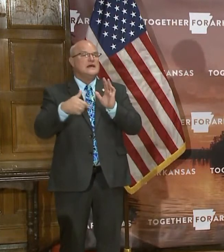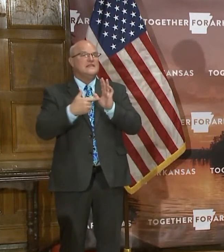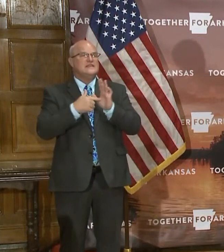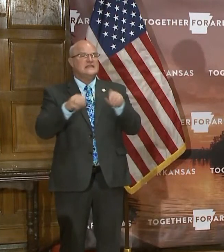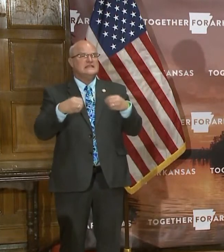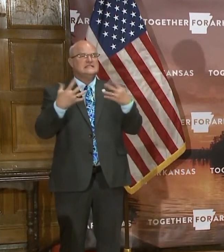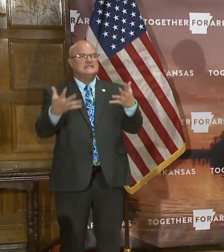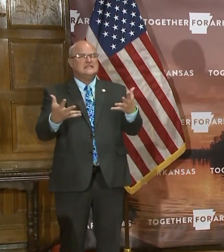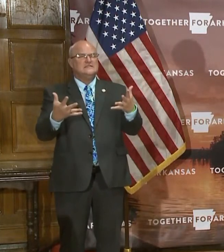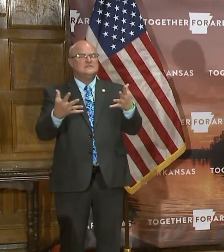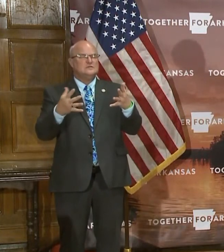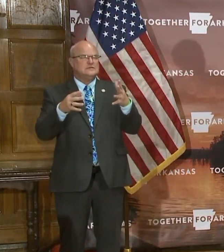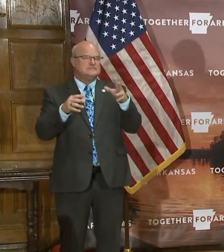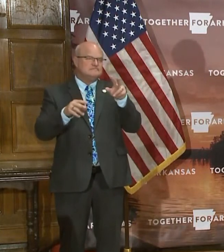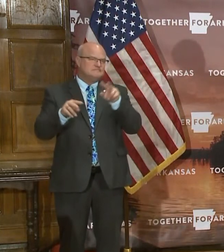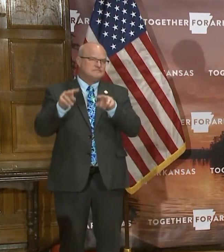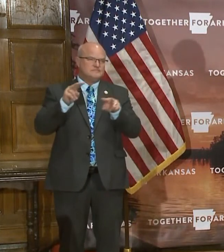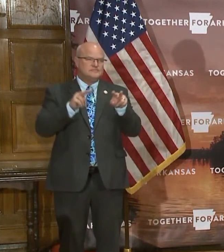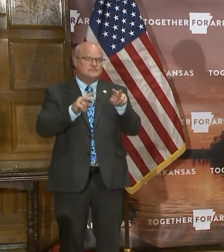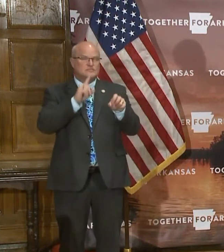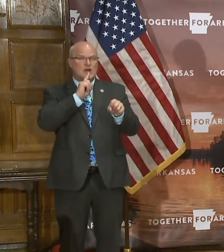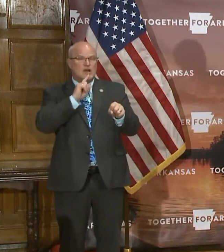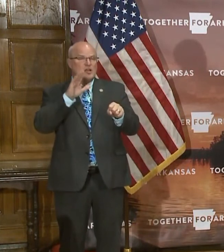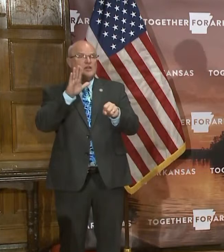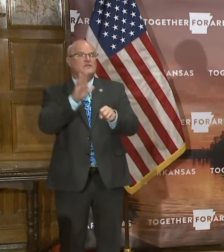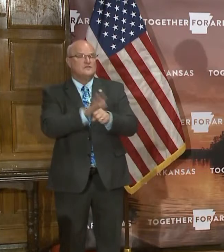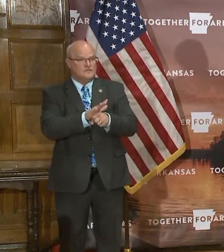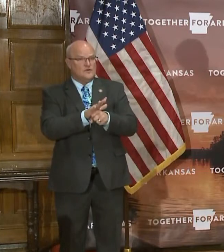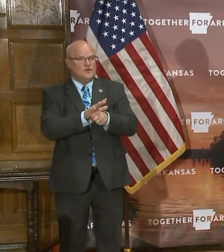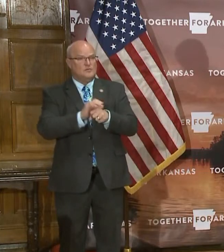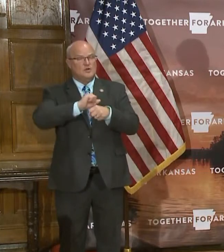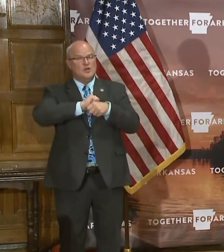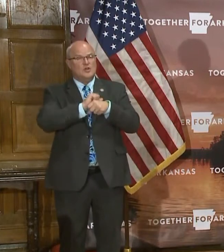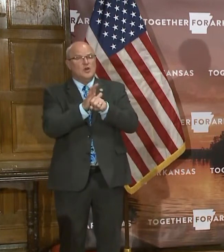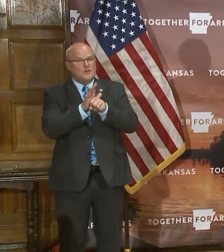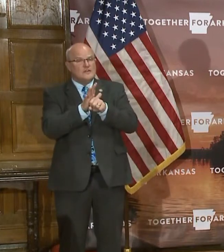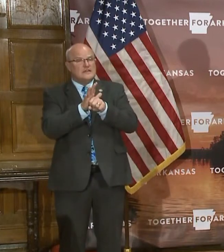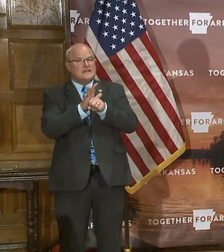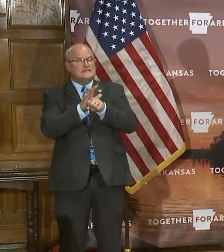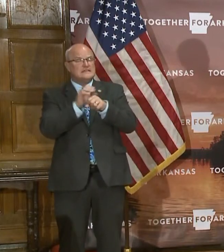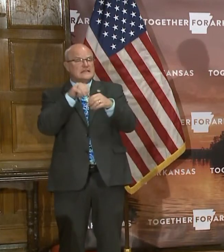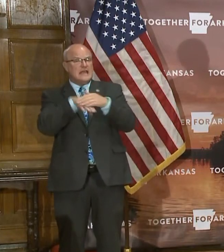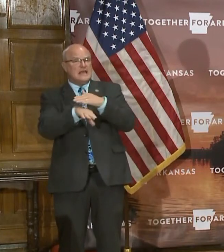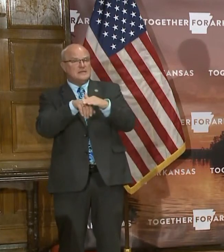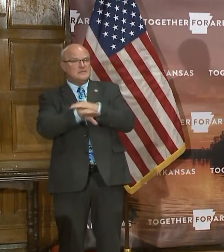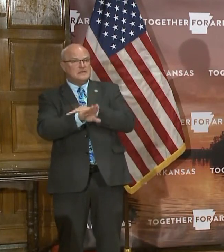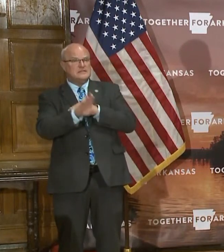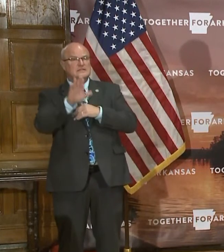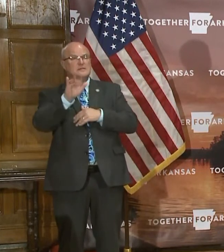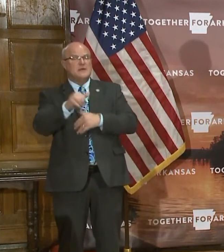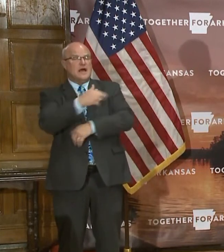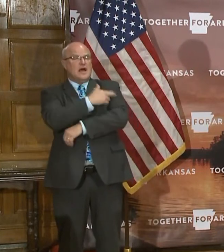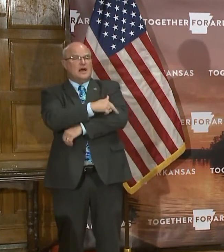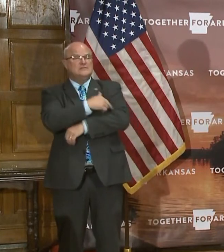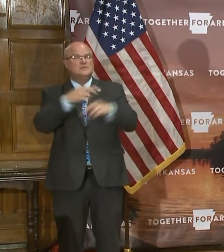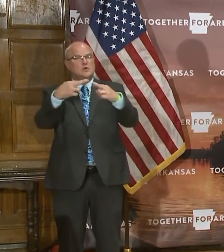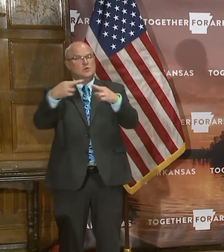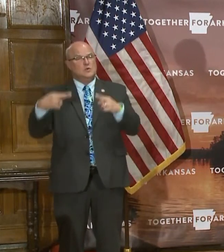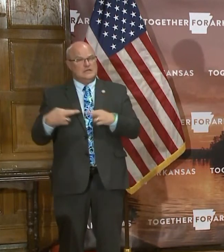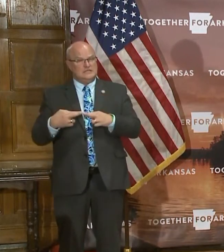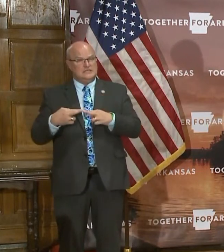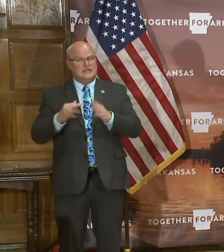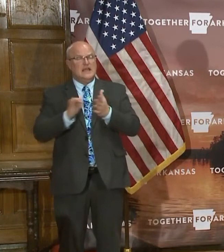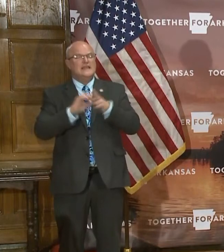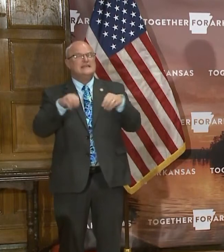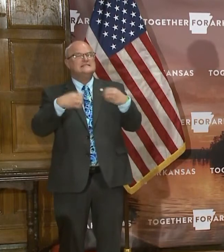gives you a perspective of confirmed COVID-19 admissions by hospital region. And this